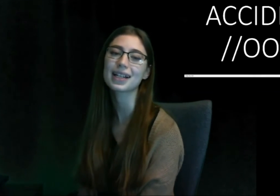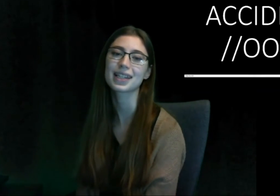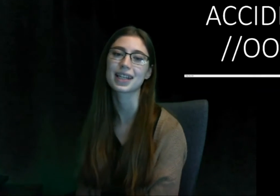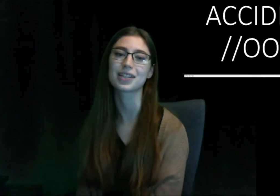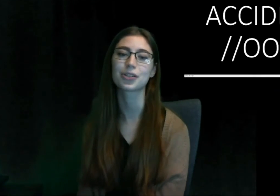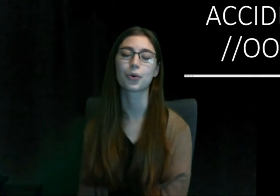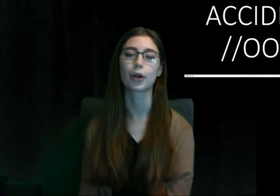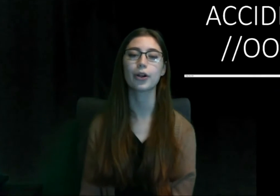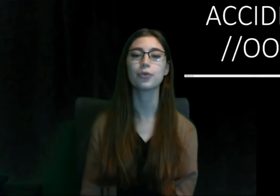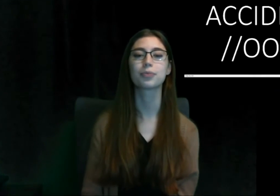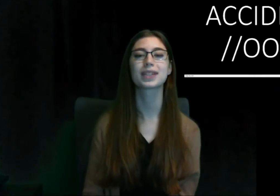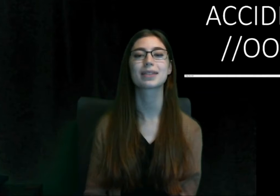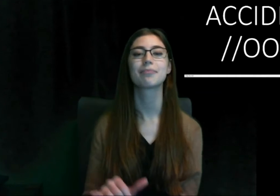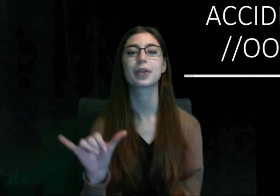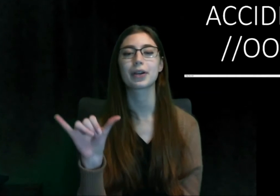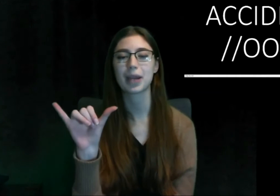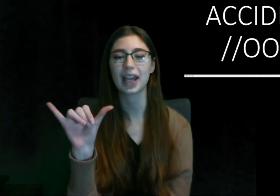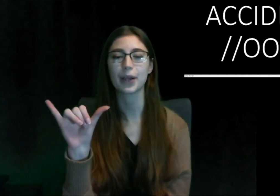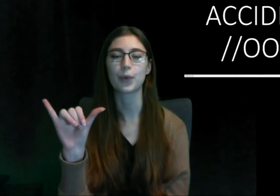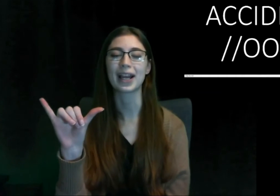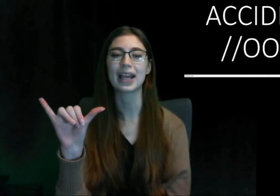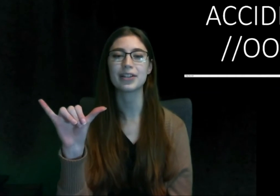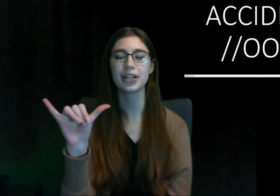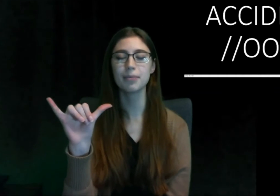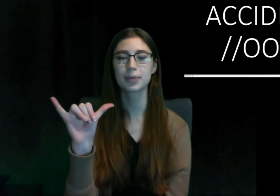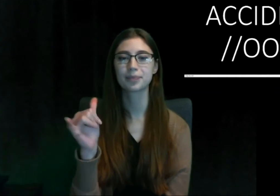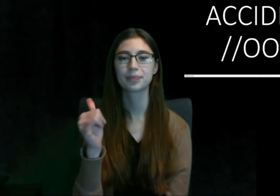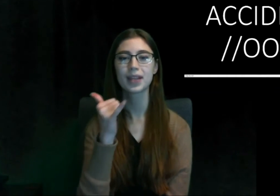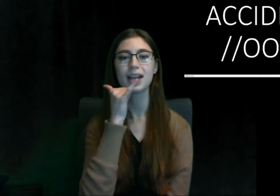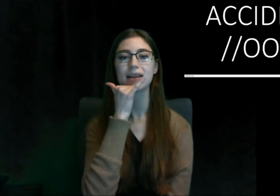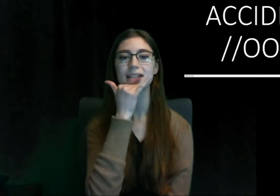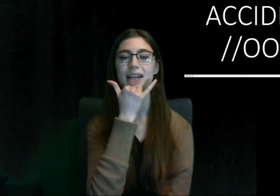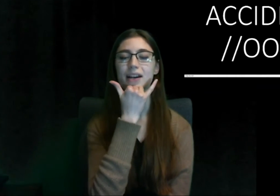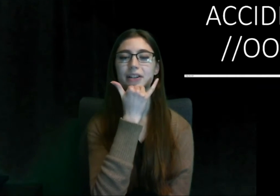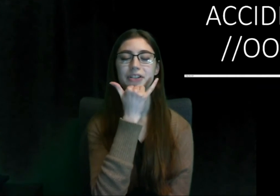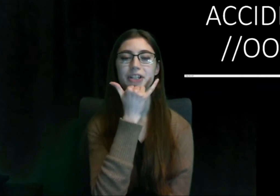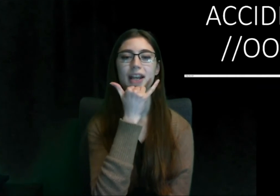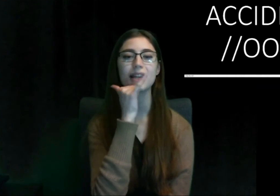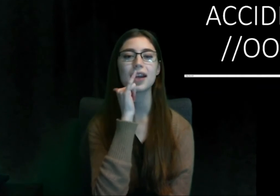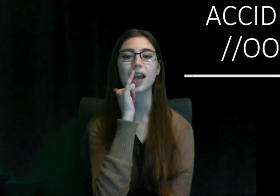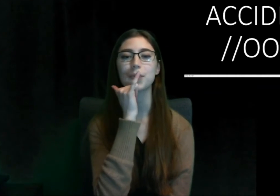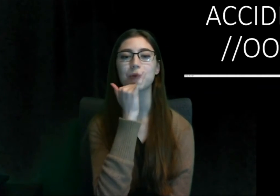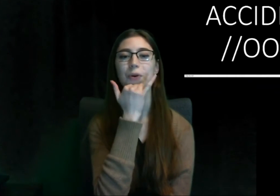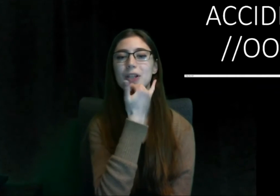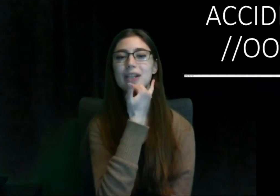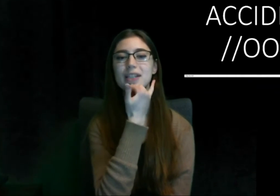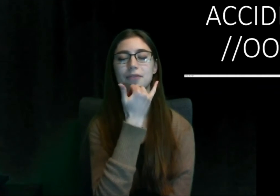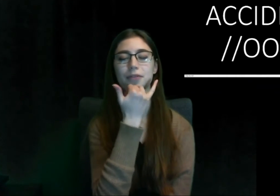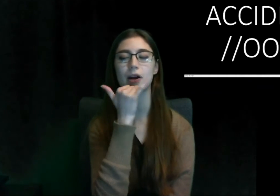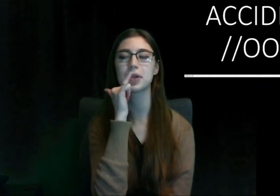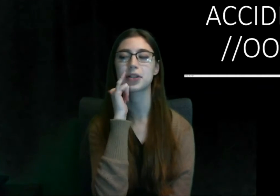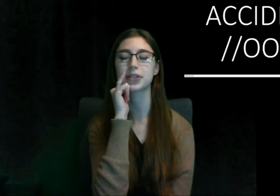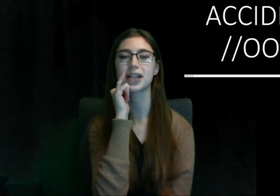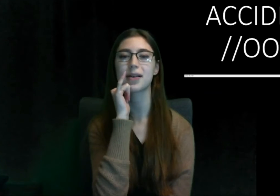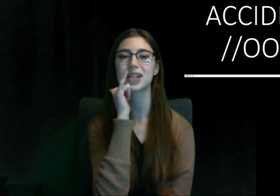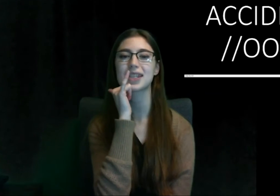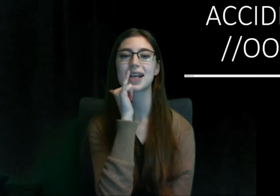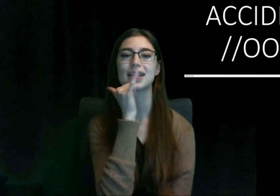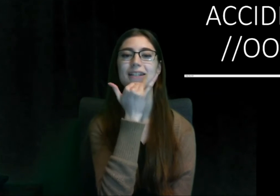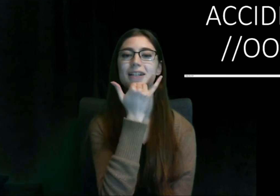Accident or oops. You're going to make a Y hand shape, set it on your chin, and roll it from your dominant side to your